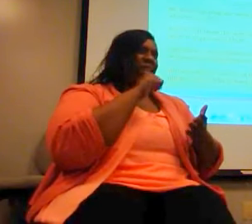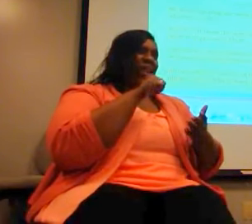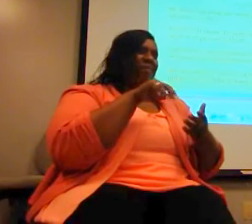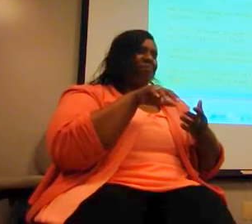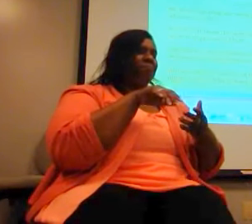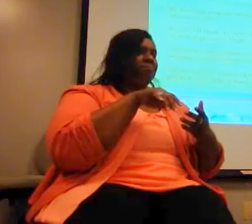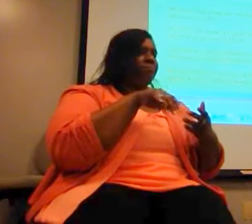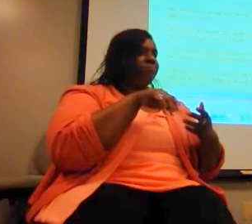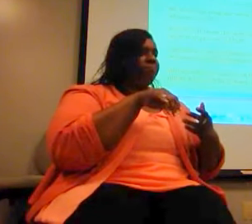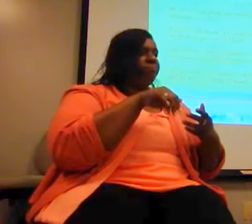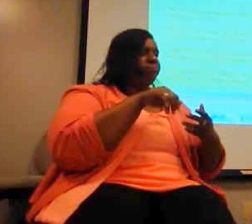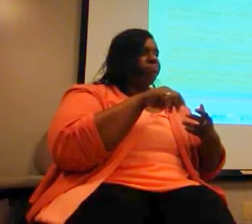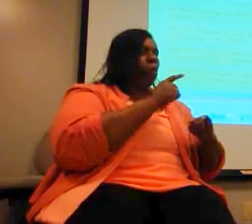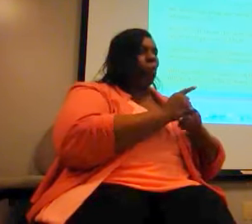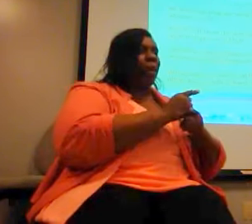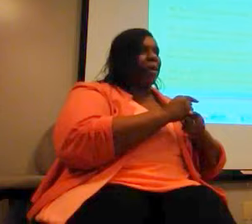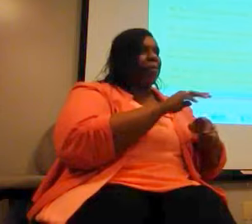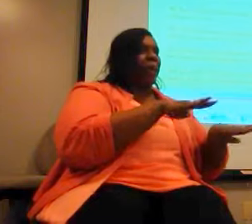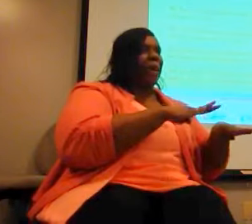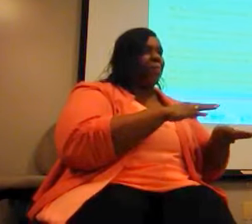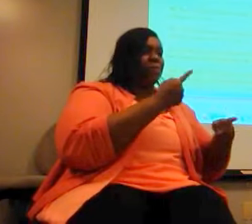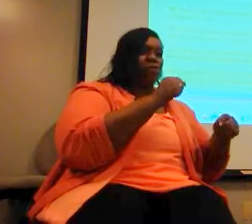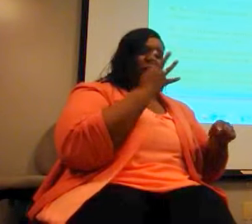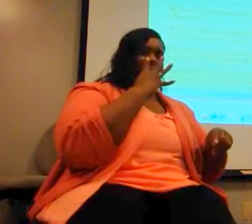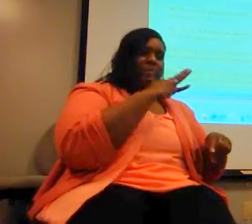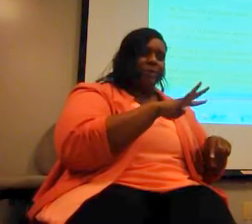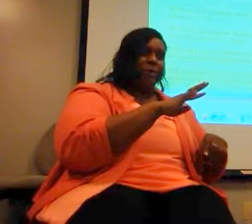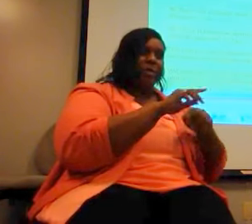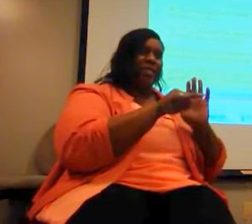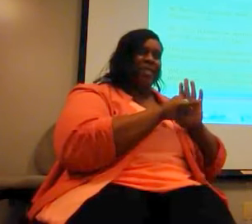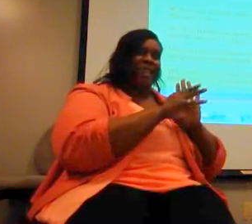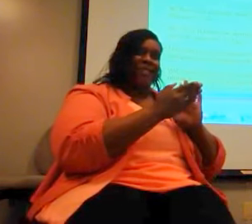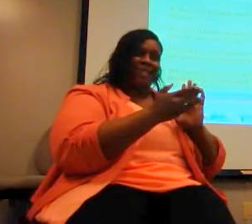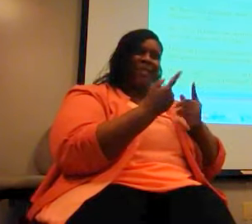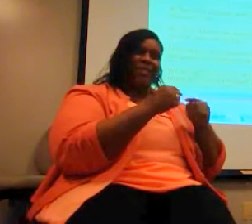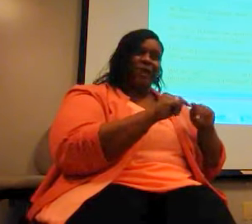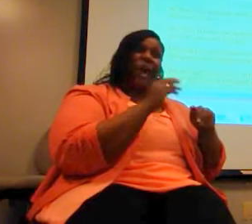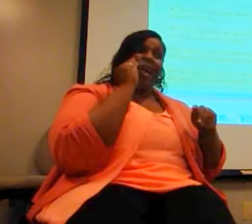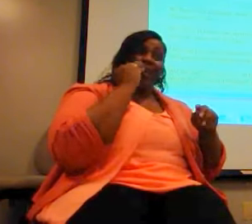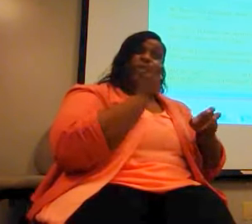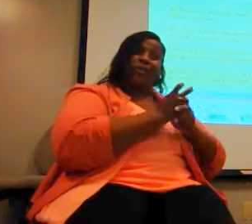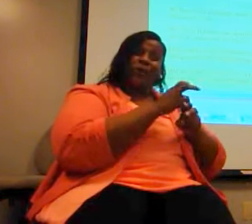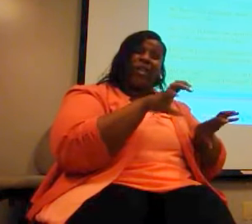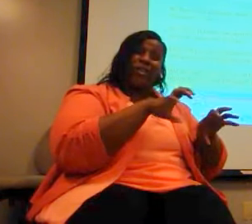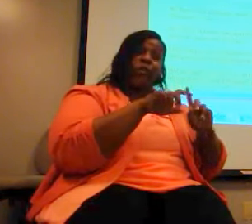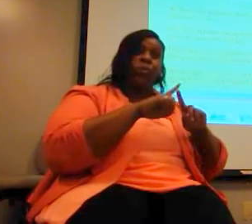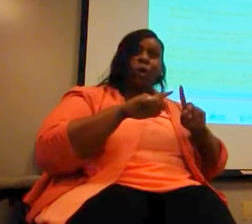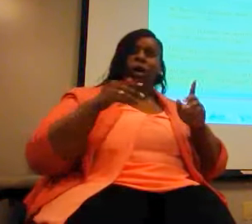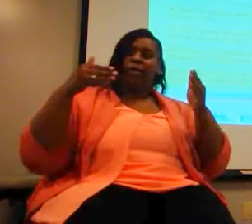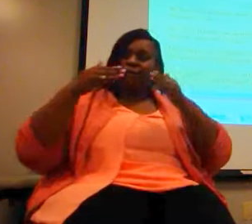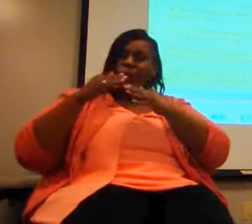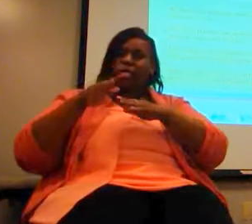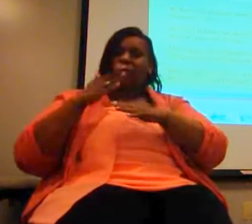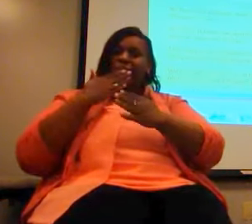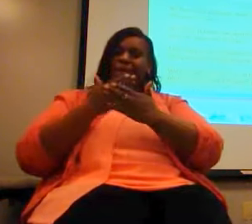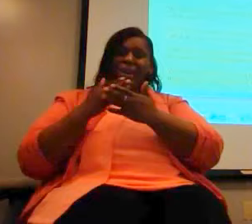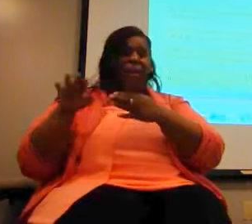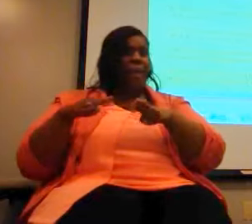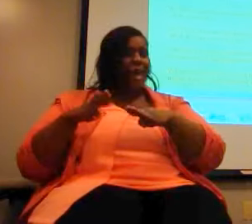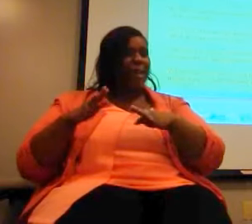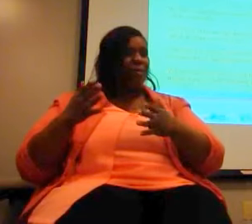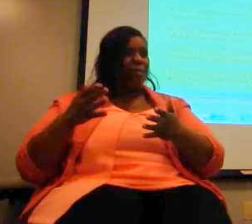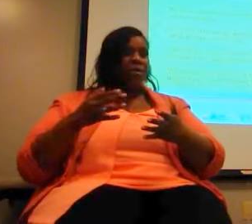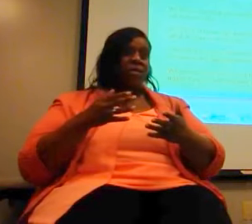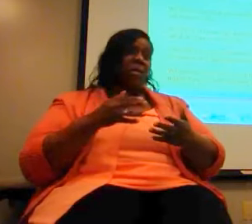focus on the positive stuff and try to ignore as much of the negative stuff as possible. But it's the little behaviors, those little behaviors. If you can ignore